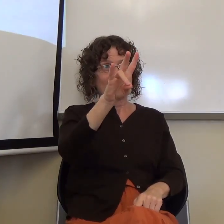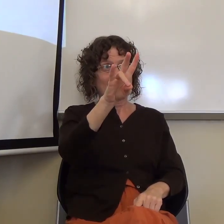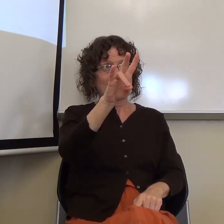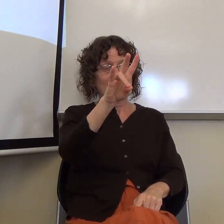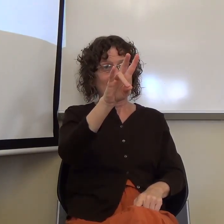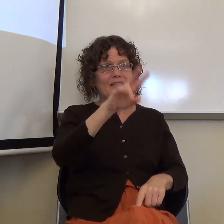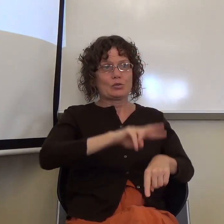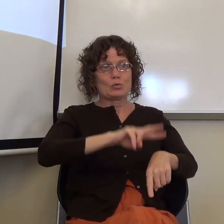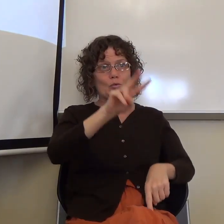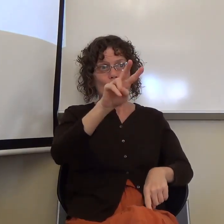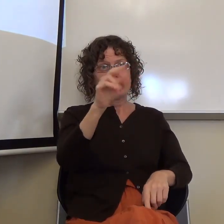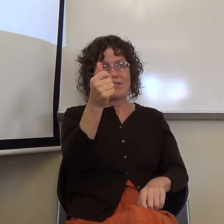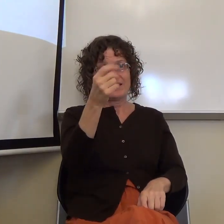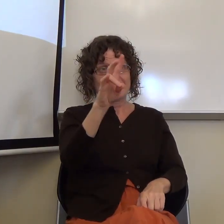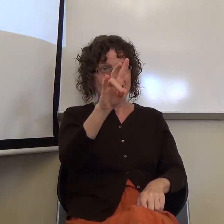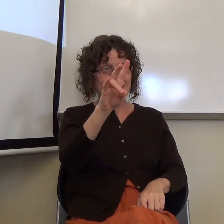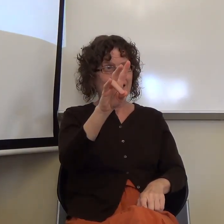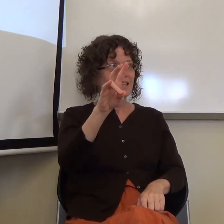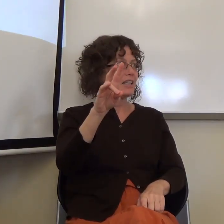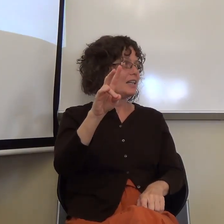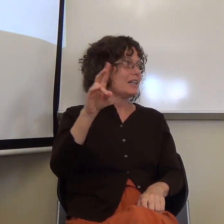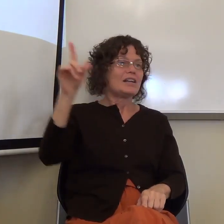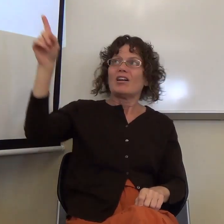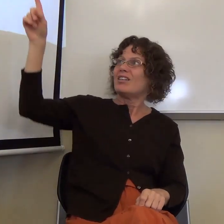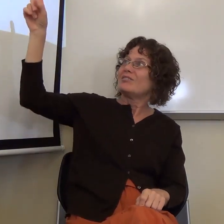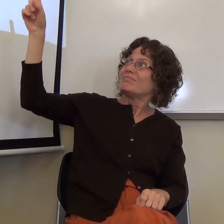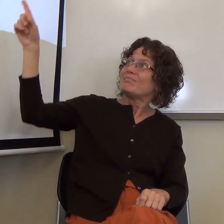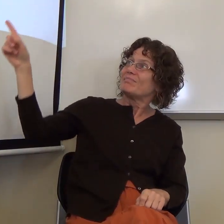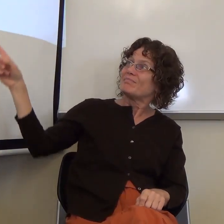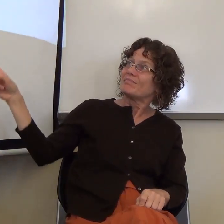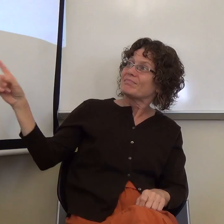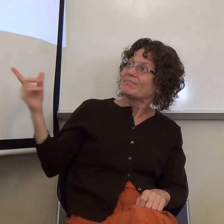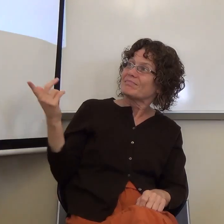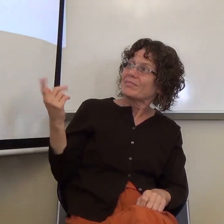we'll come back and we didn't get through all of these last time, but we'll get through as many as we can.